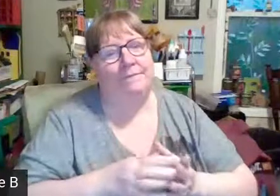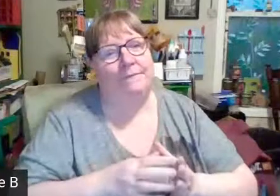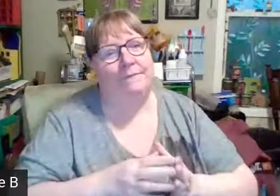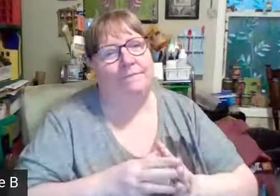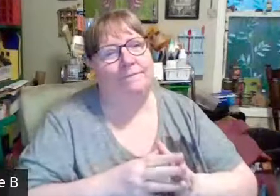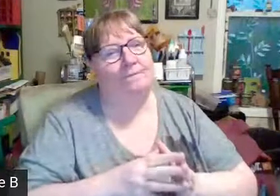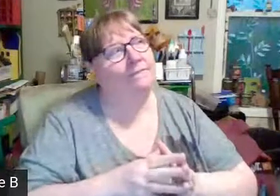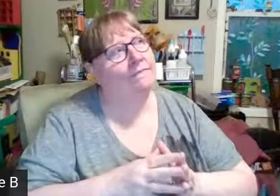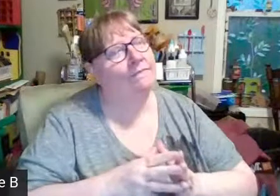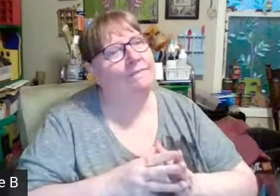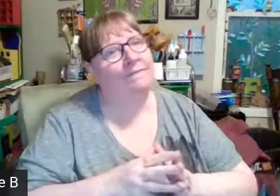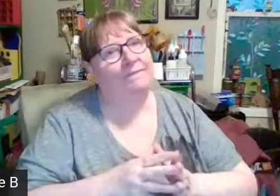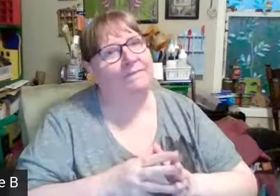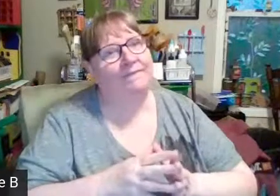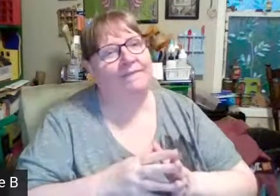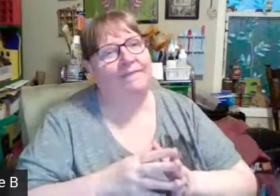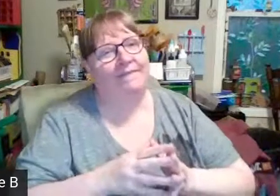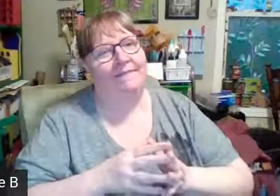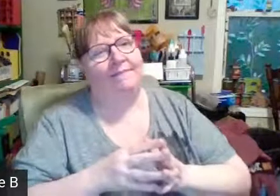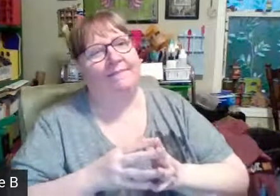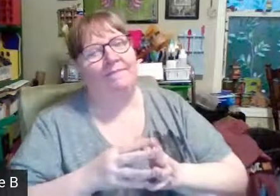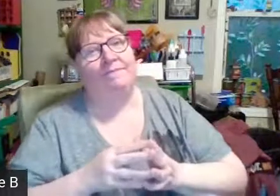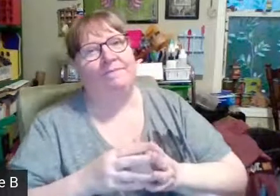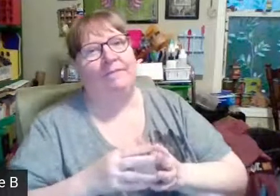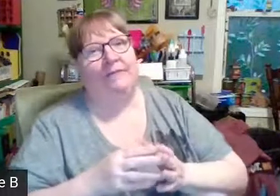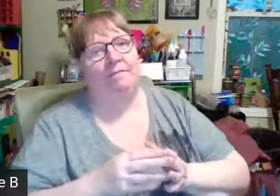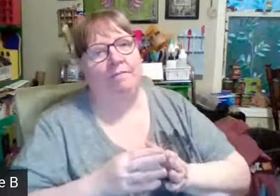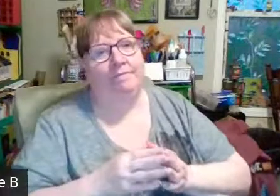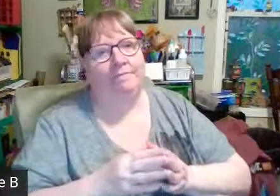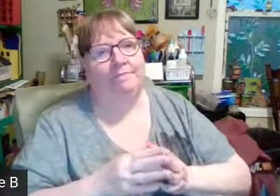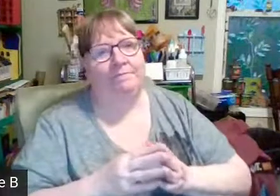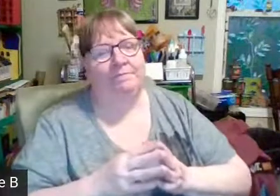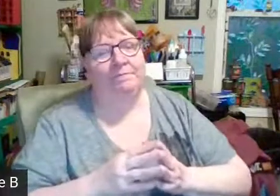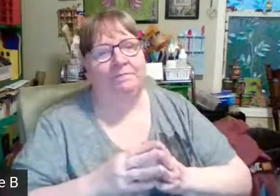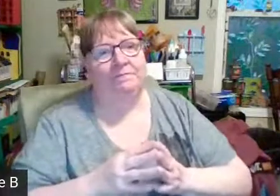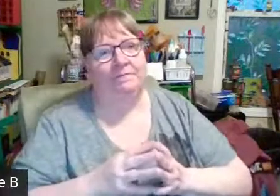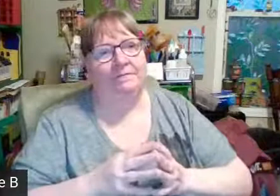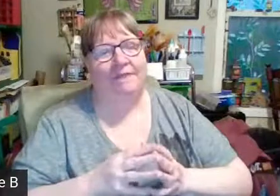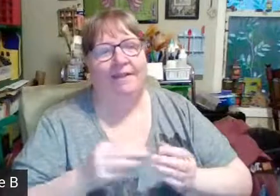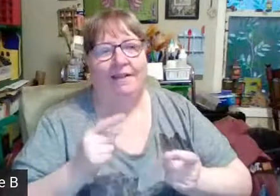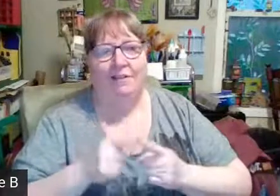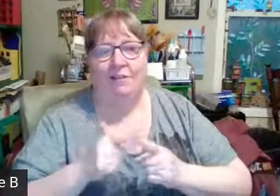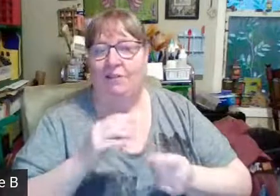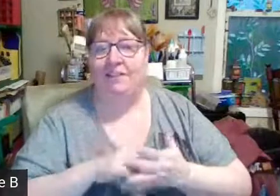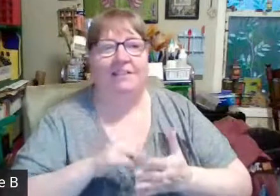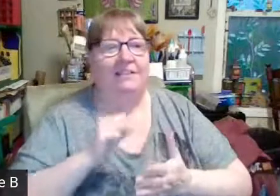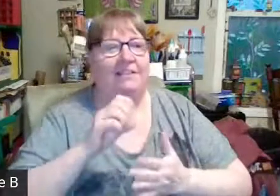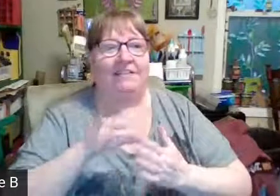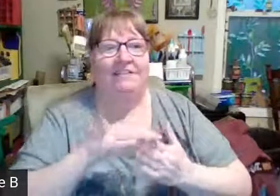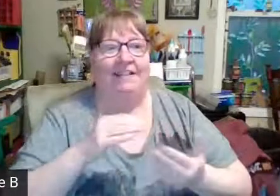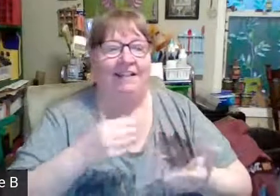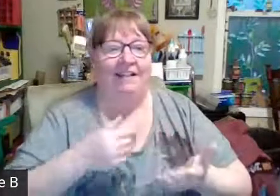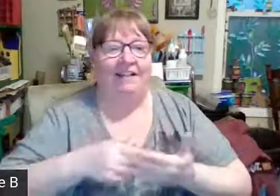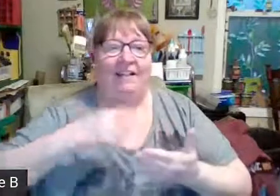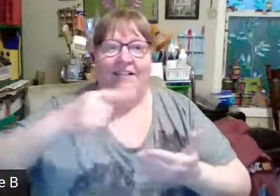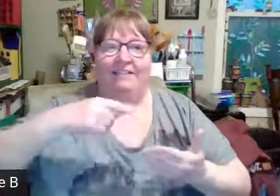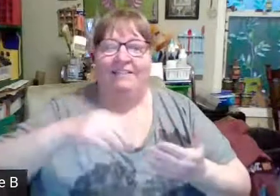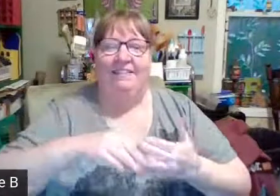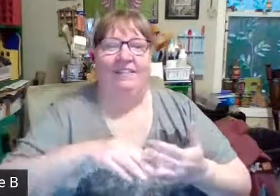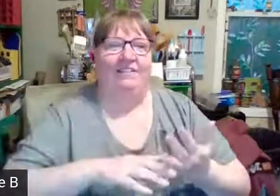you sold some of those kits so angels had them too. That way it's not obvious who the artists are. That way we can mingle